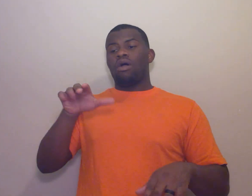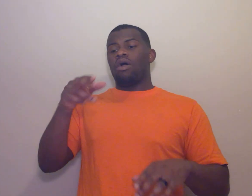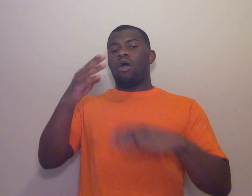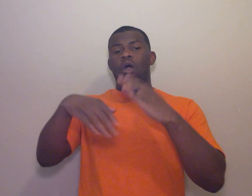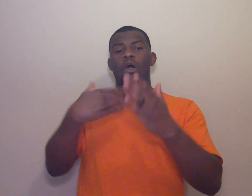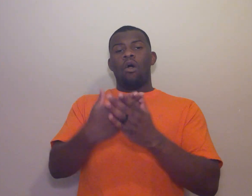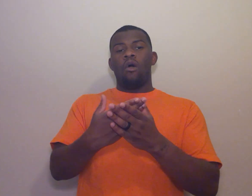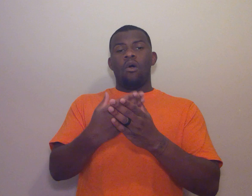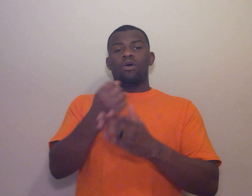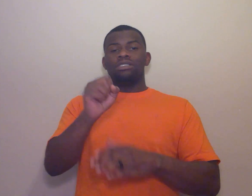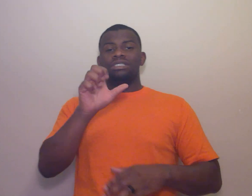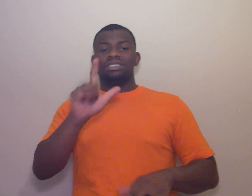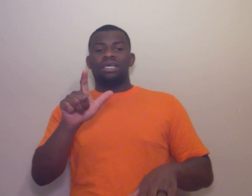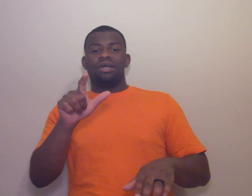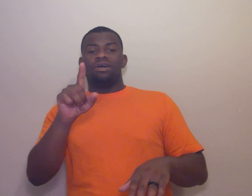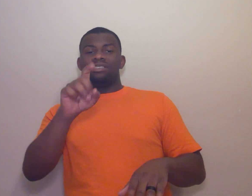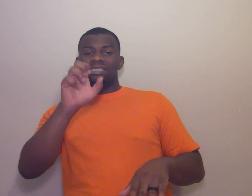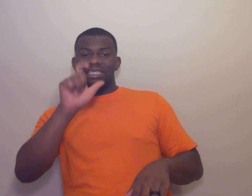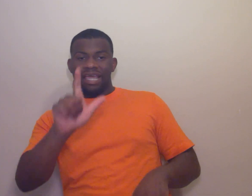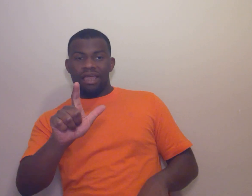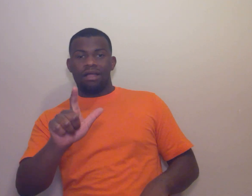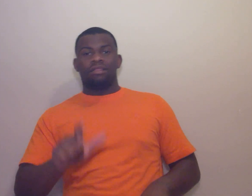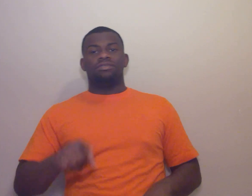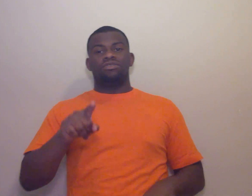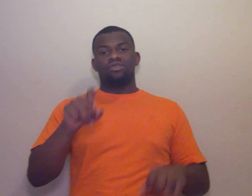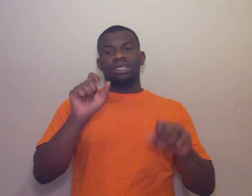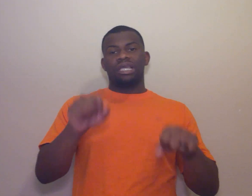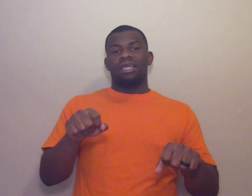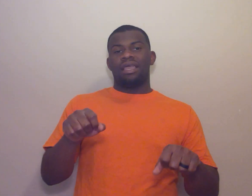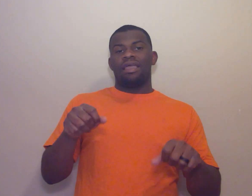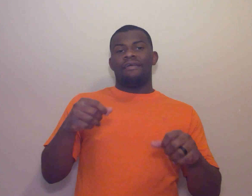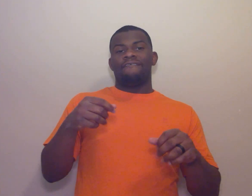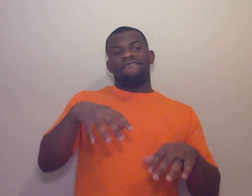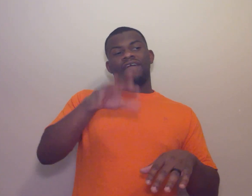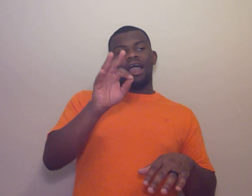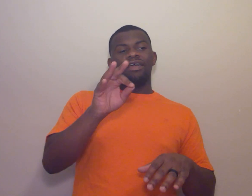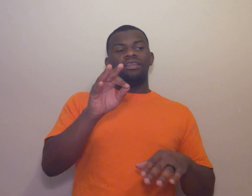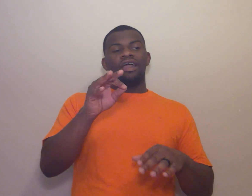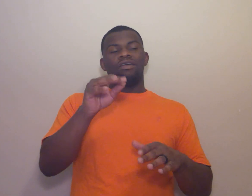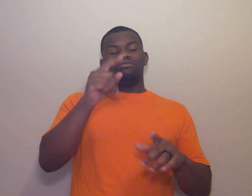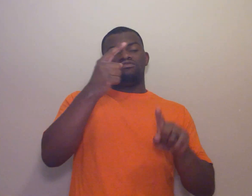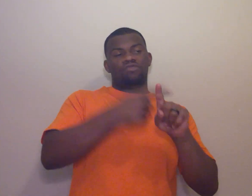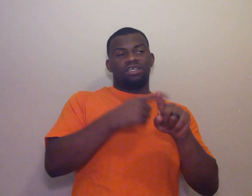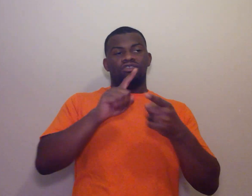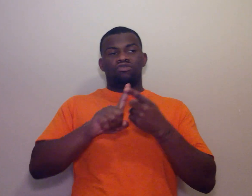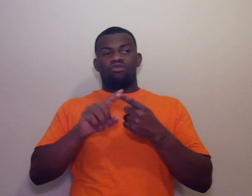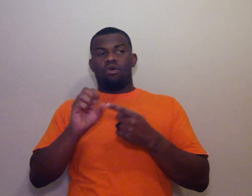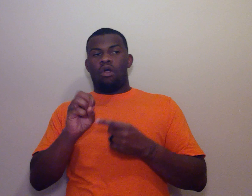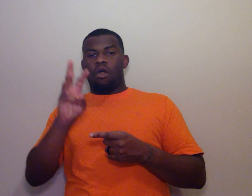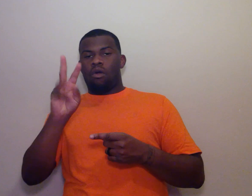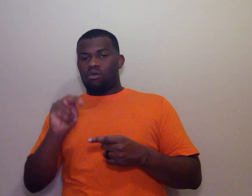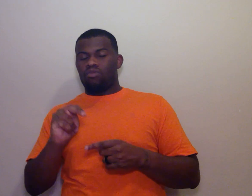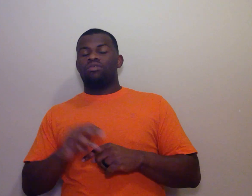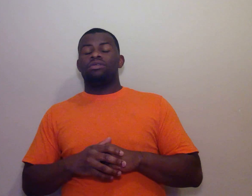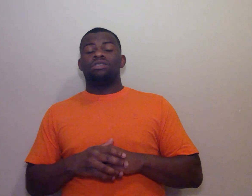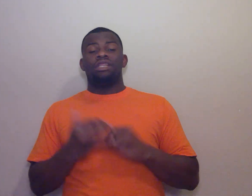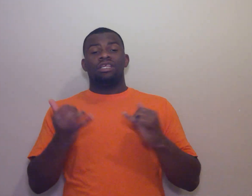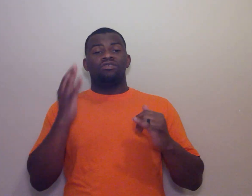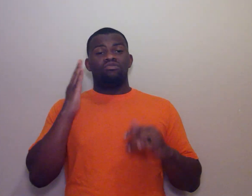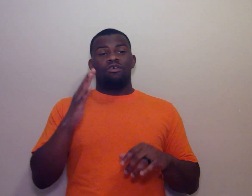before closing, you can find a rent-to-own tenant buyer that's willing to put anywhere from 5%, or 3% down. So